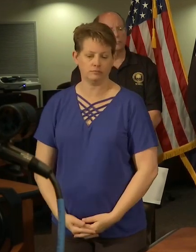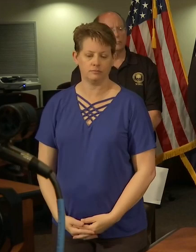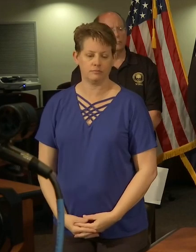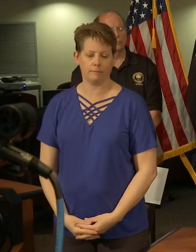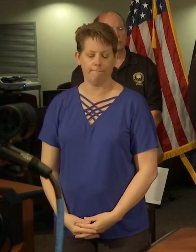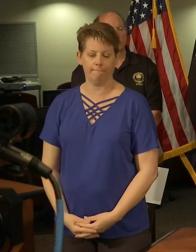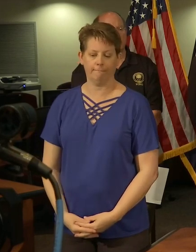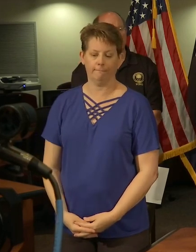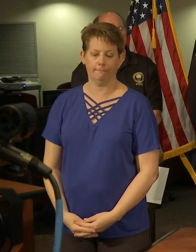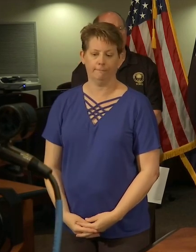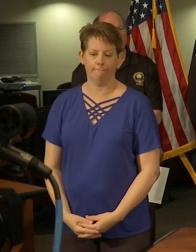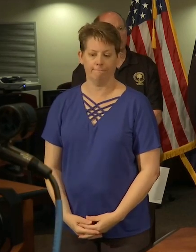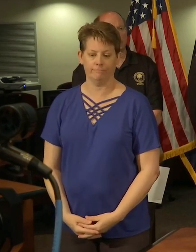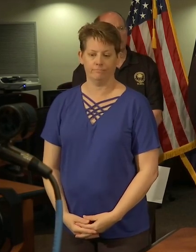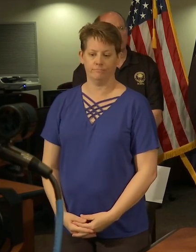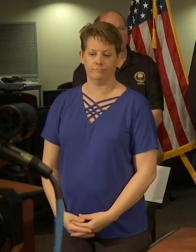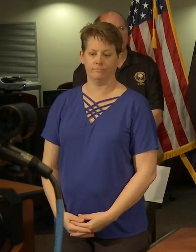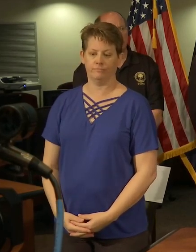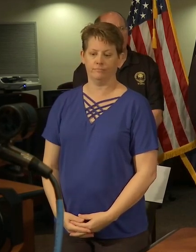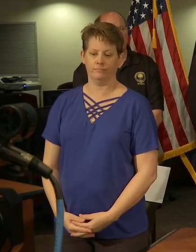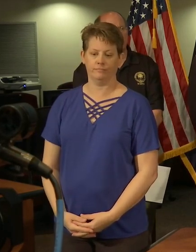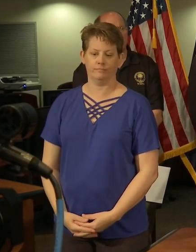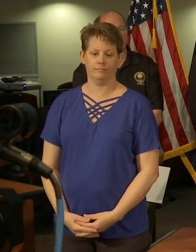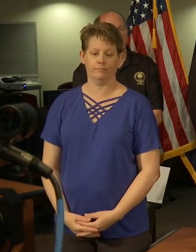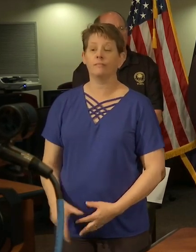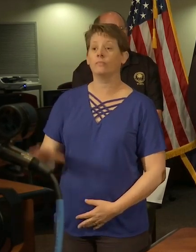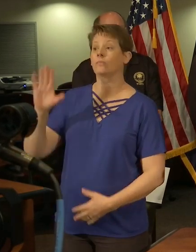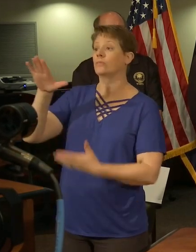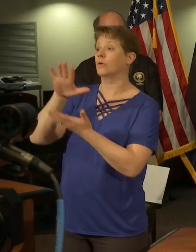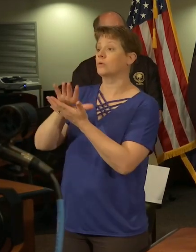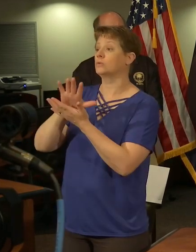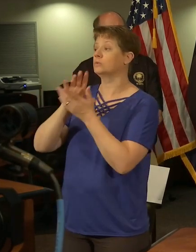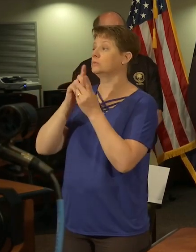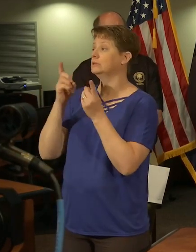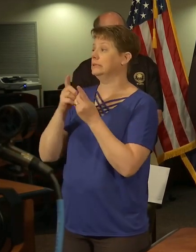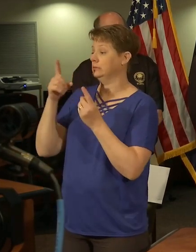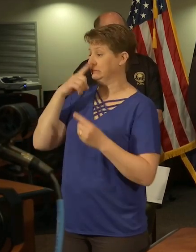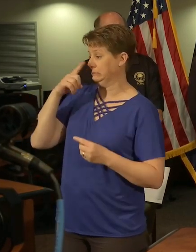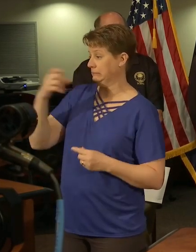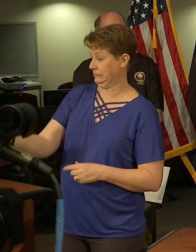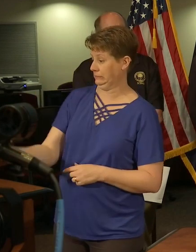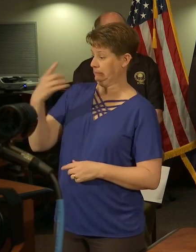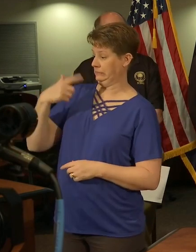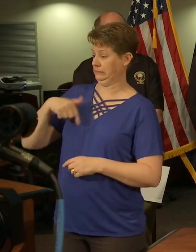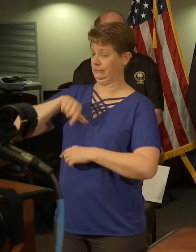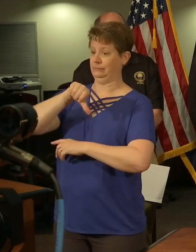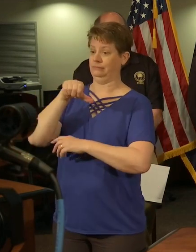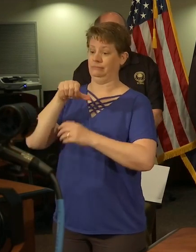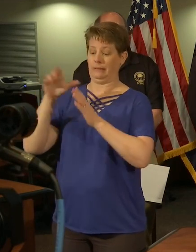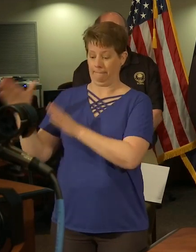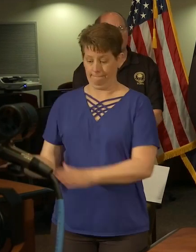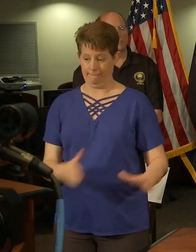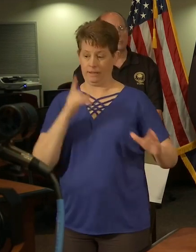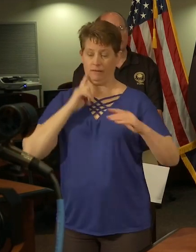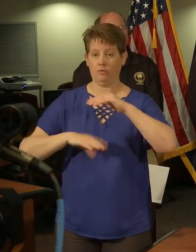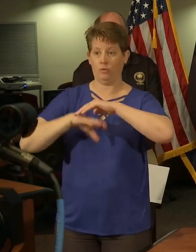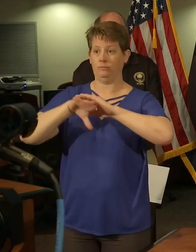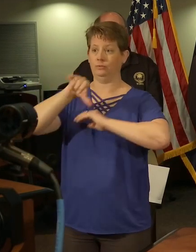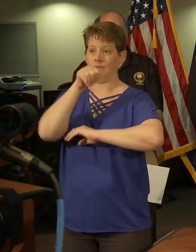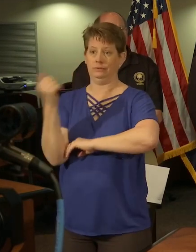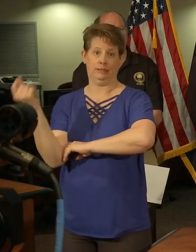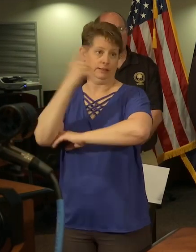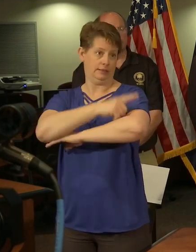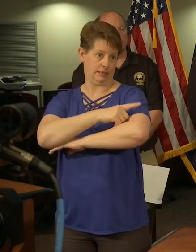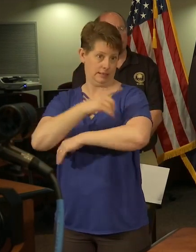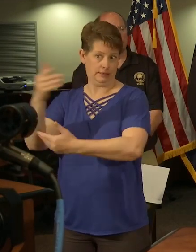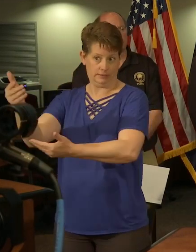We've asked school districts to submit 10-day instructional plans to our agency for review. Schools will be